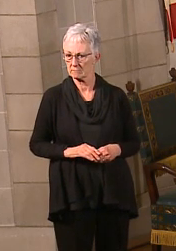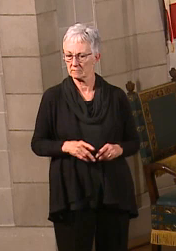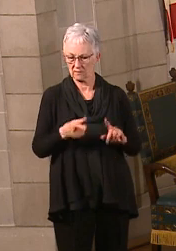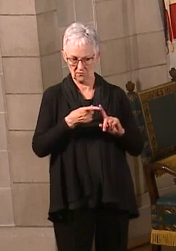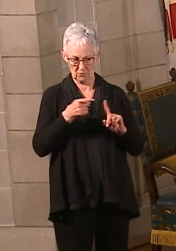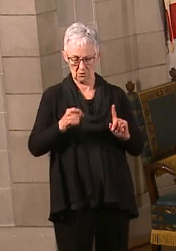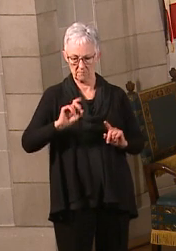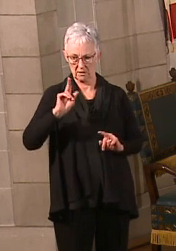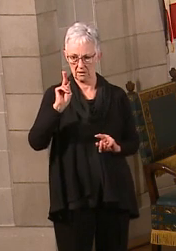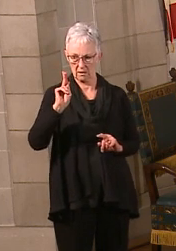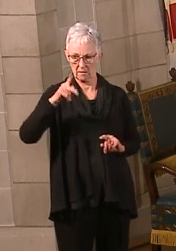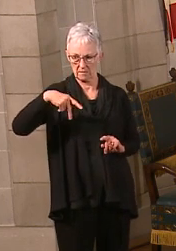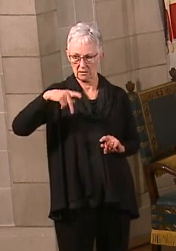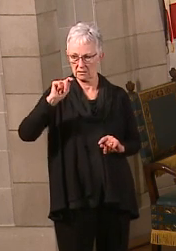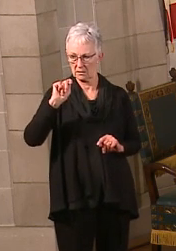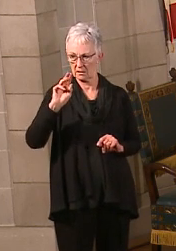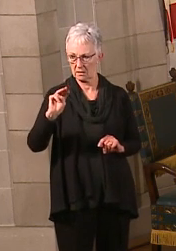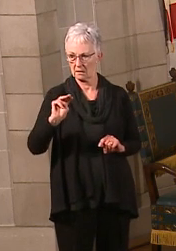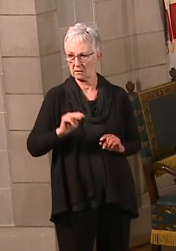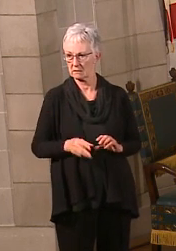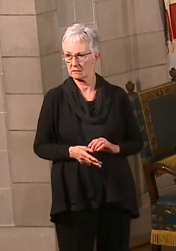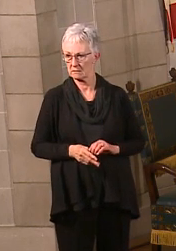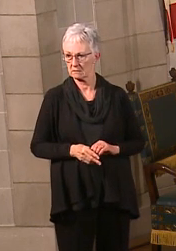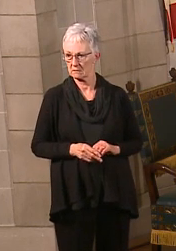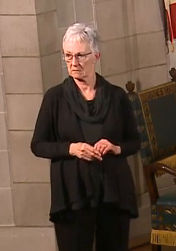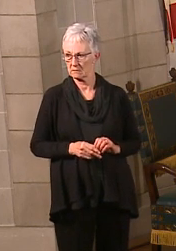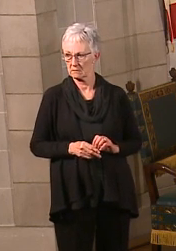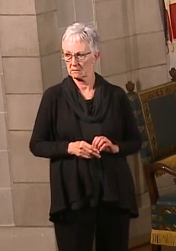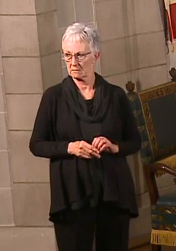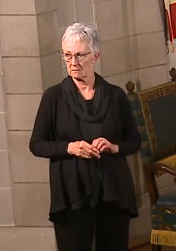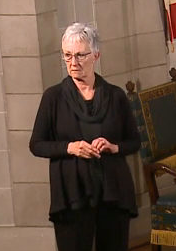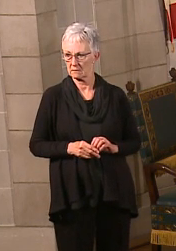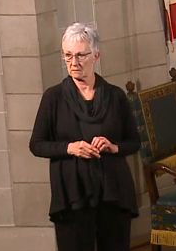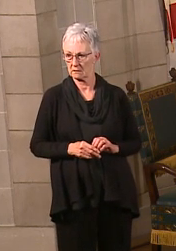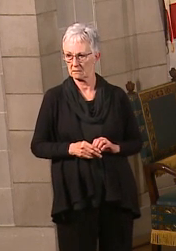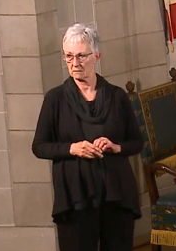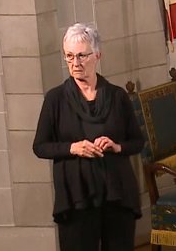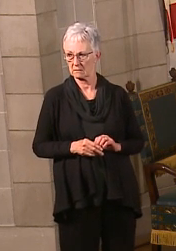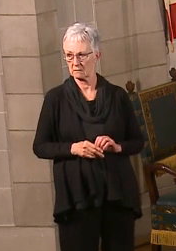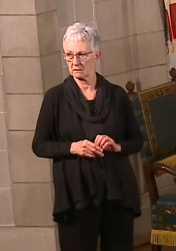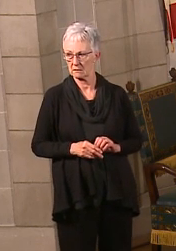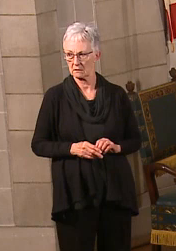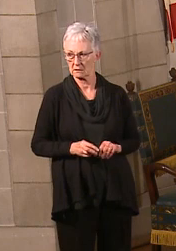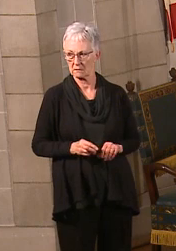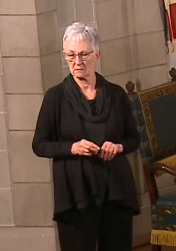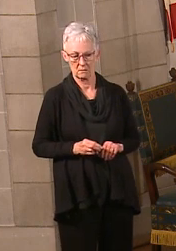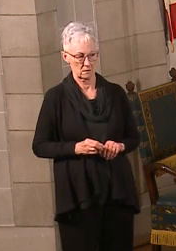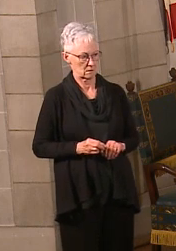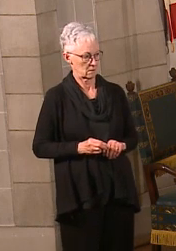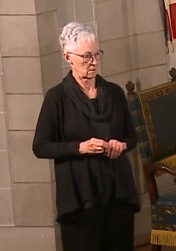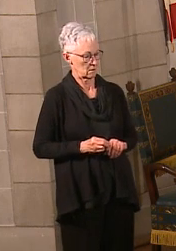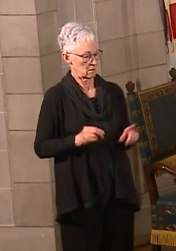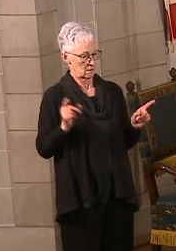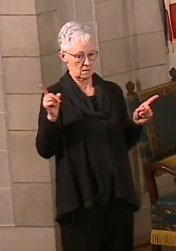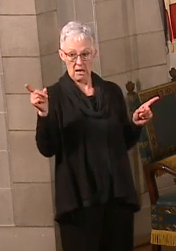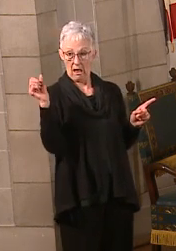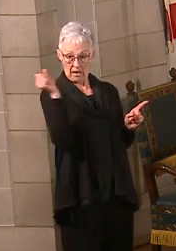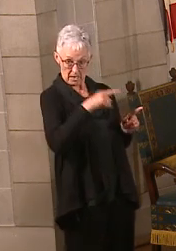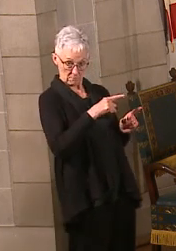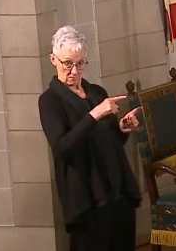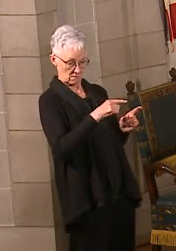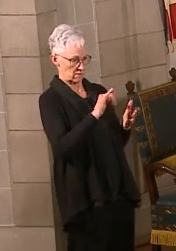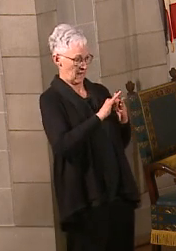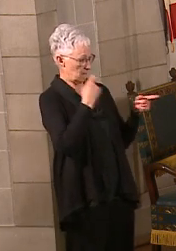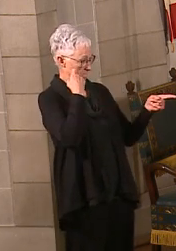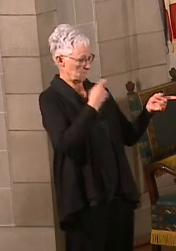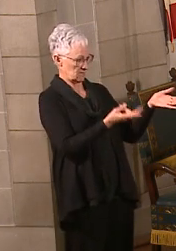from KPTM. Okay, KPTM has questions. Is there a chance this proclamation will be extended past 21 days? So is there a chance this